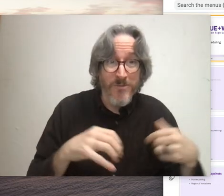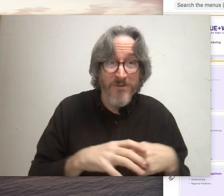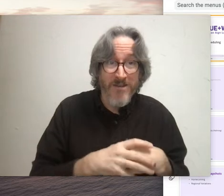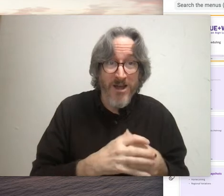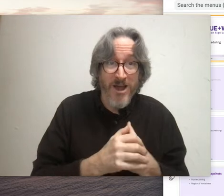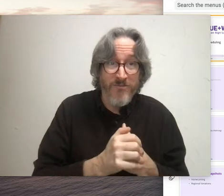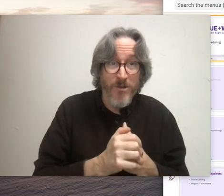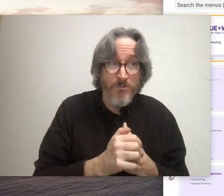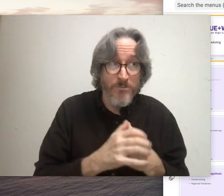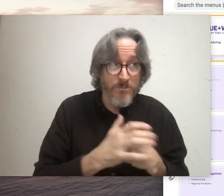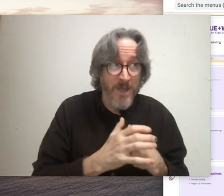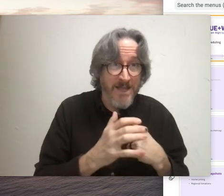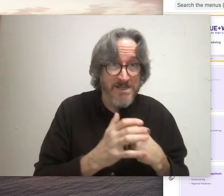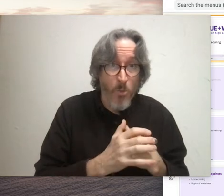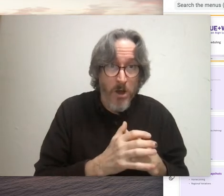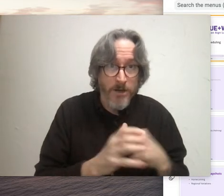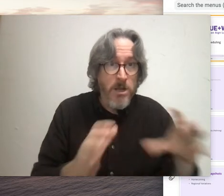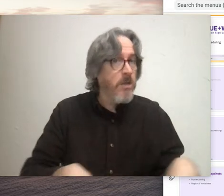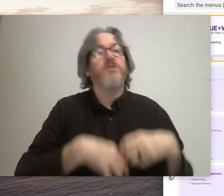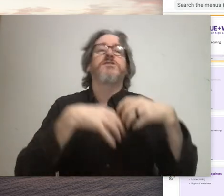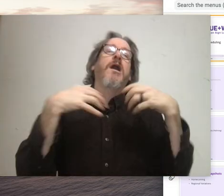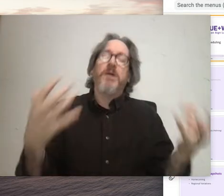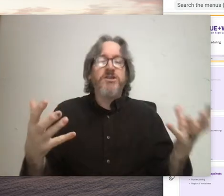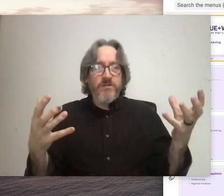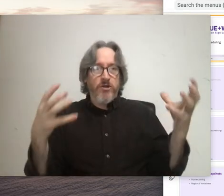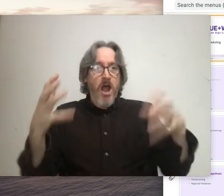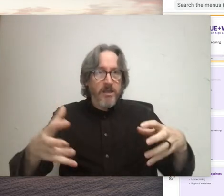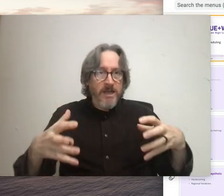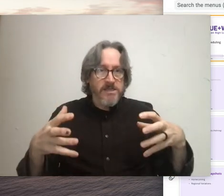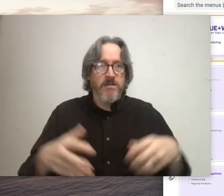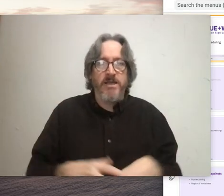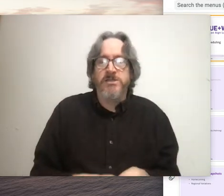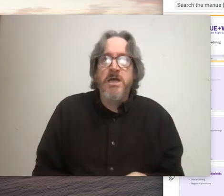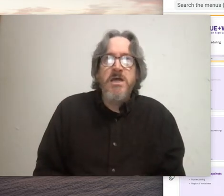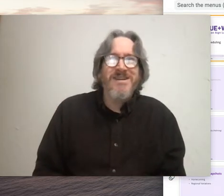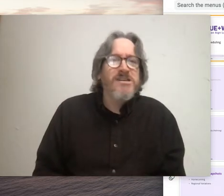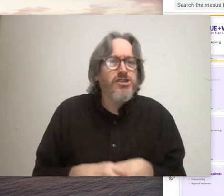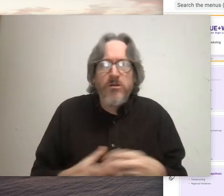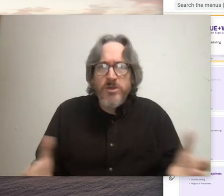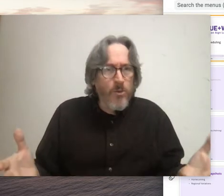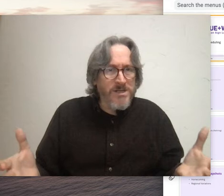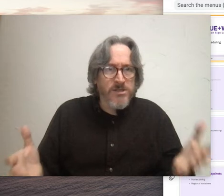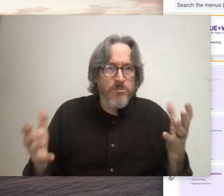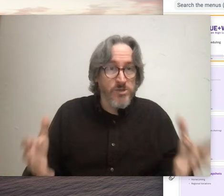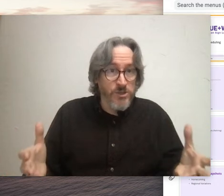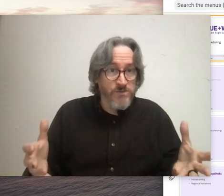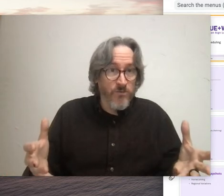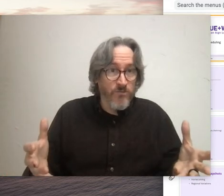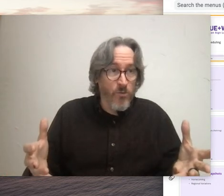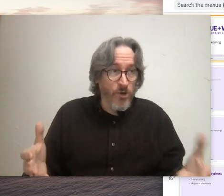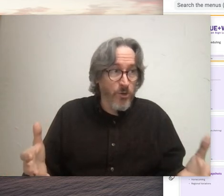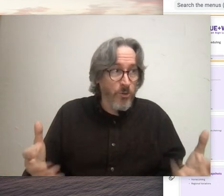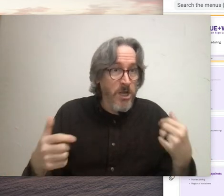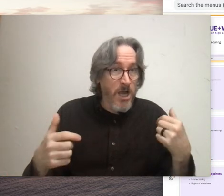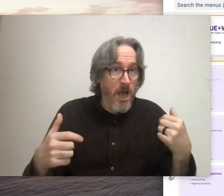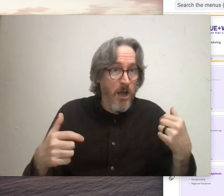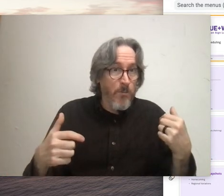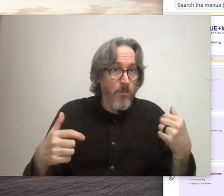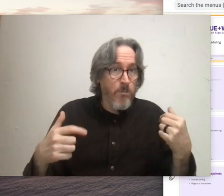one from ASL 1. There's a bunch of different holidays and things. Start with the ones that are most useful for